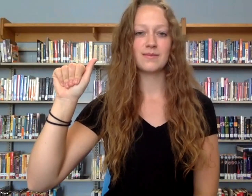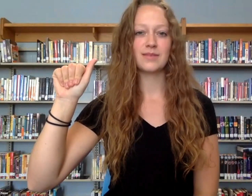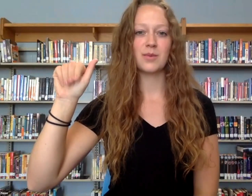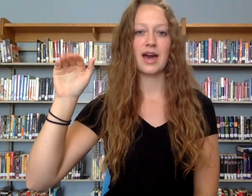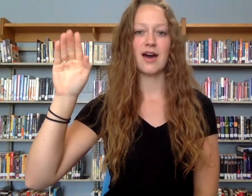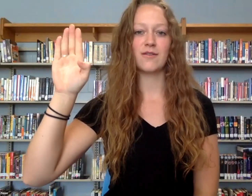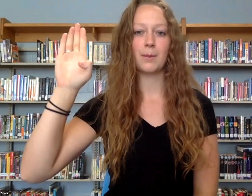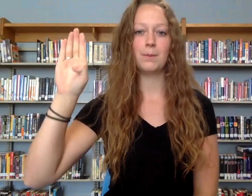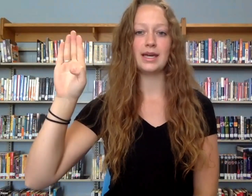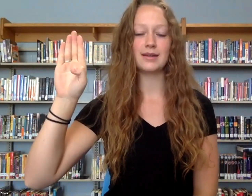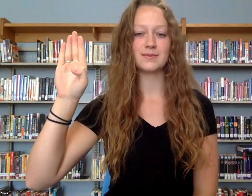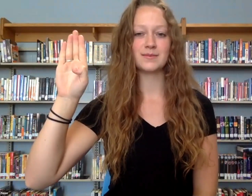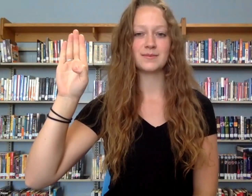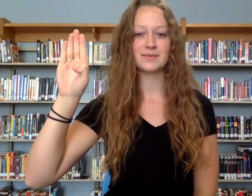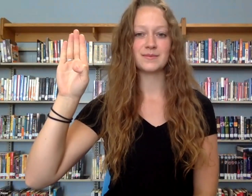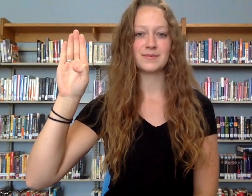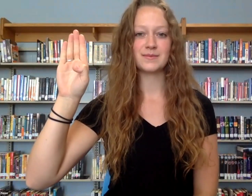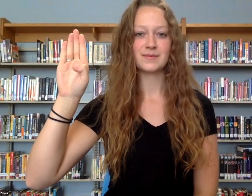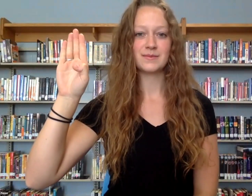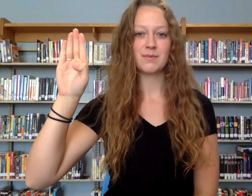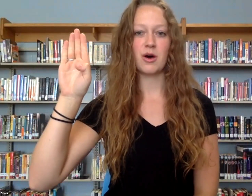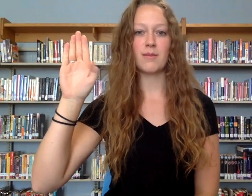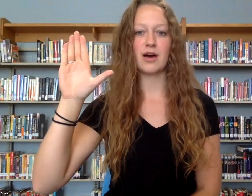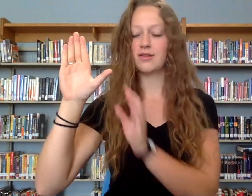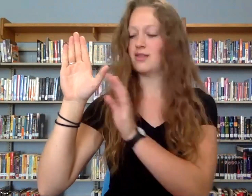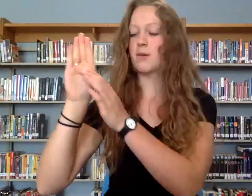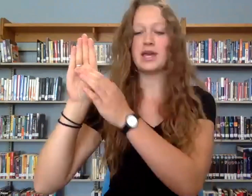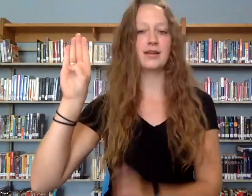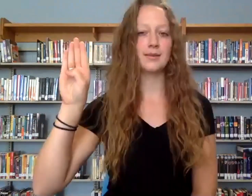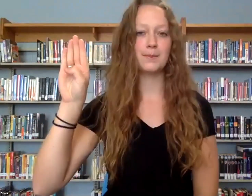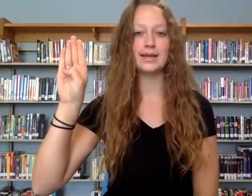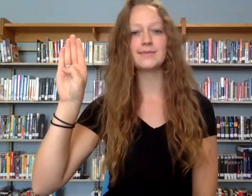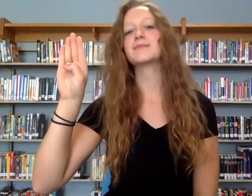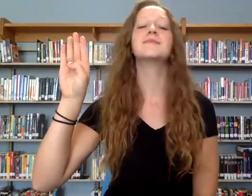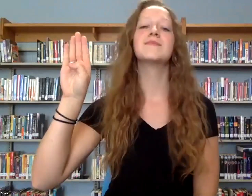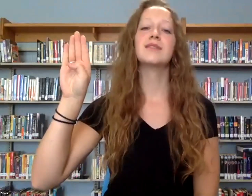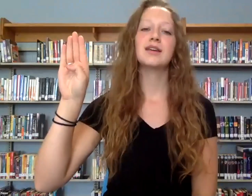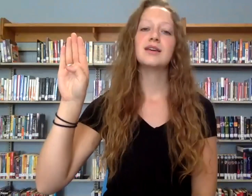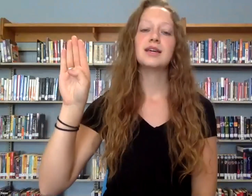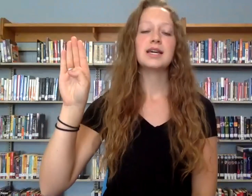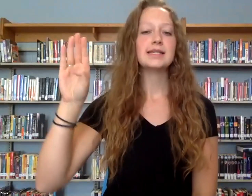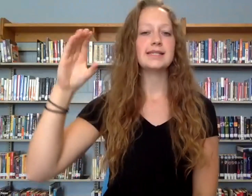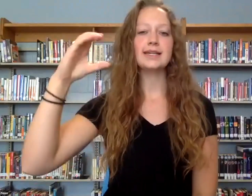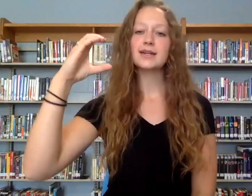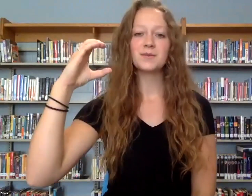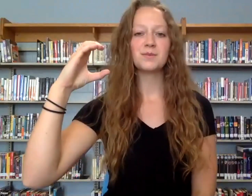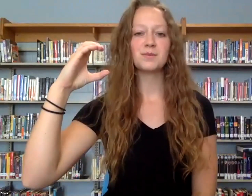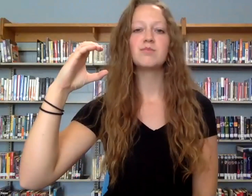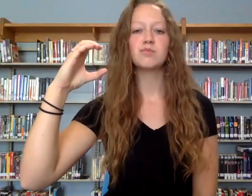Then we have B. Palm out, thumb in, B. C. Looks